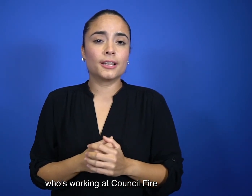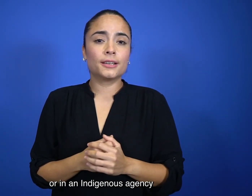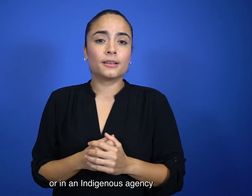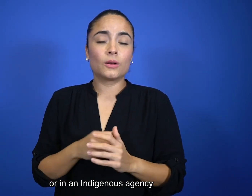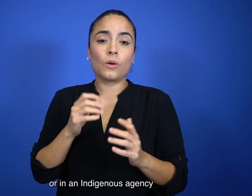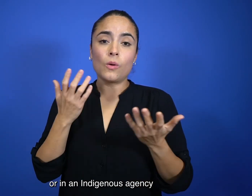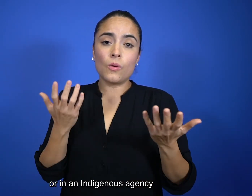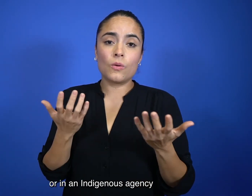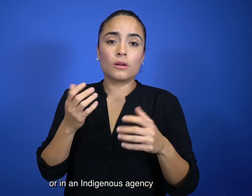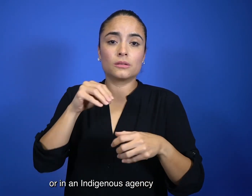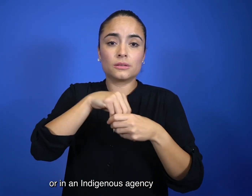or